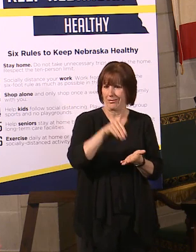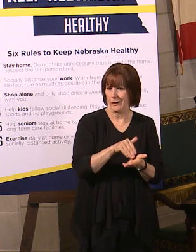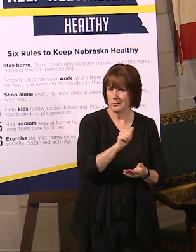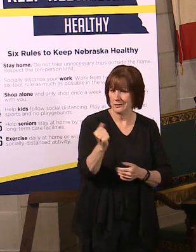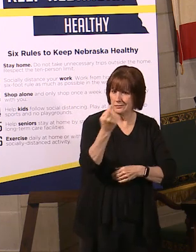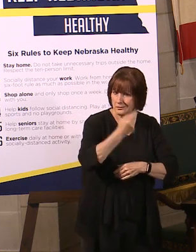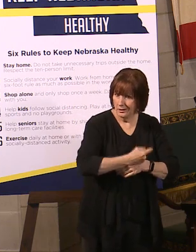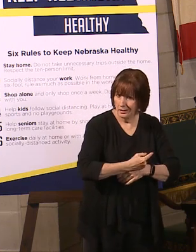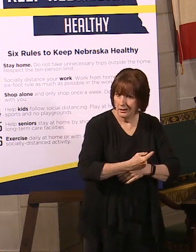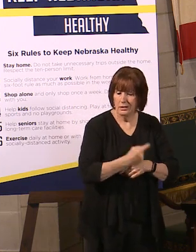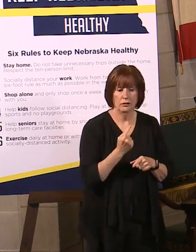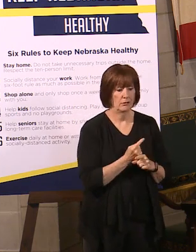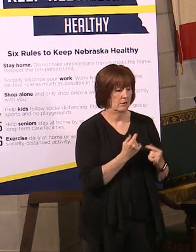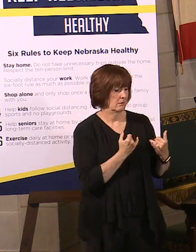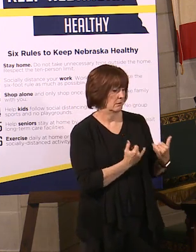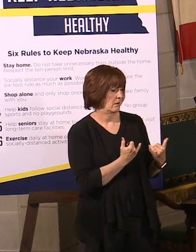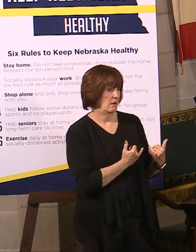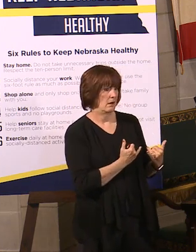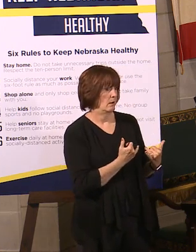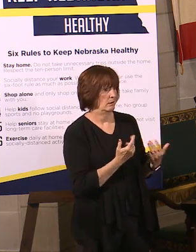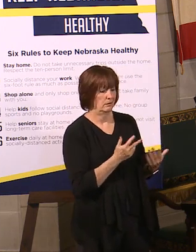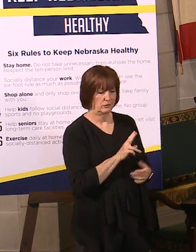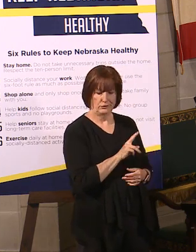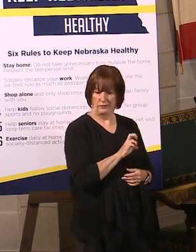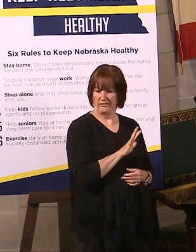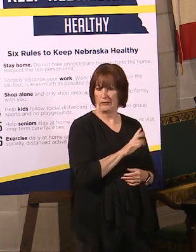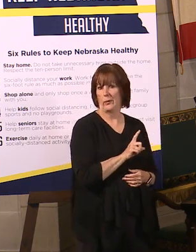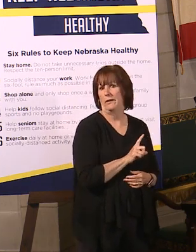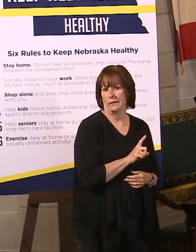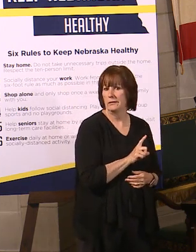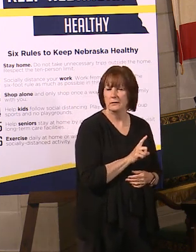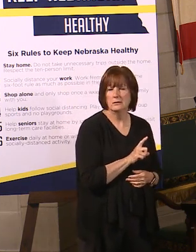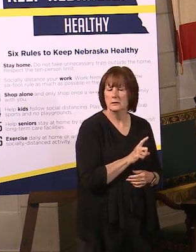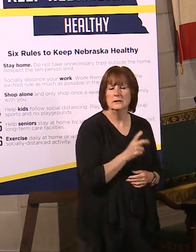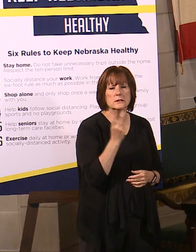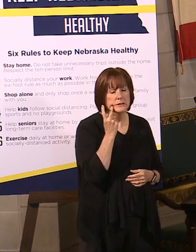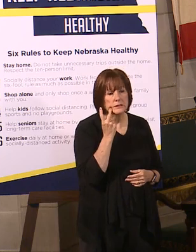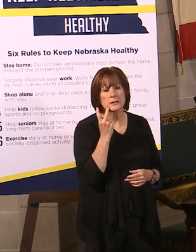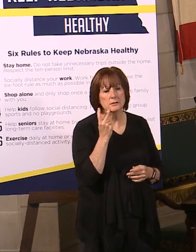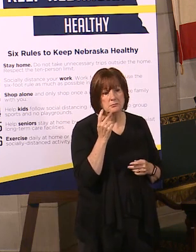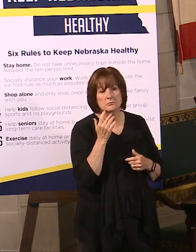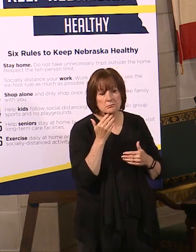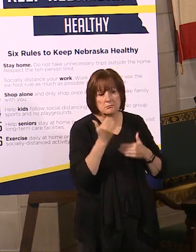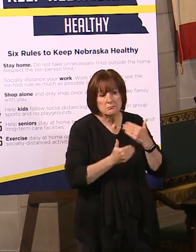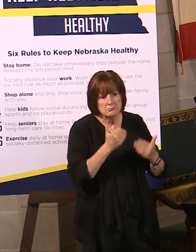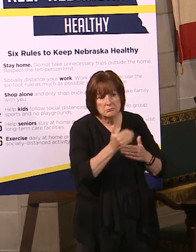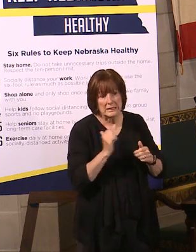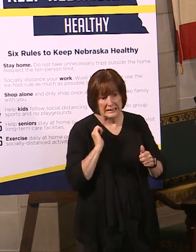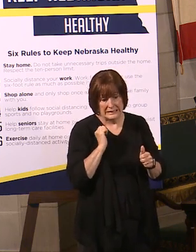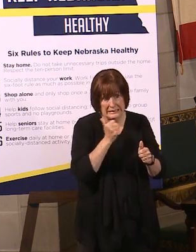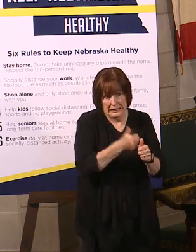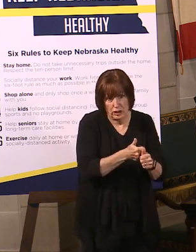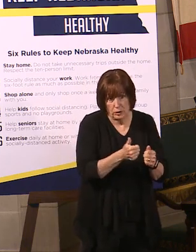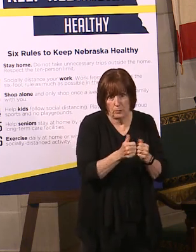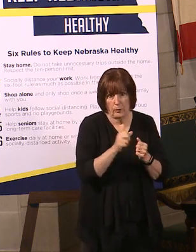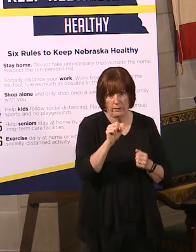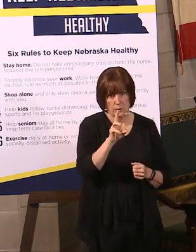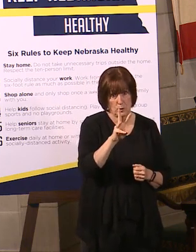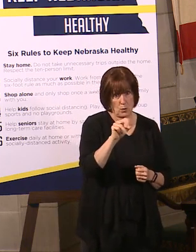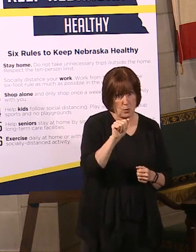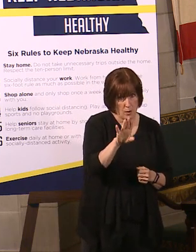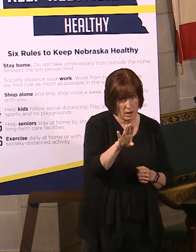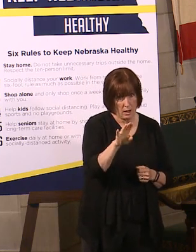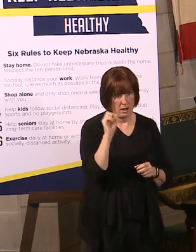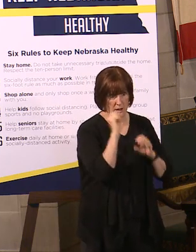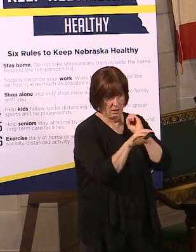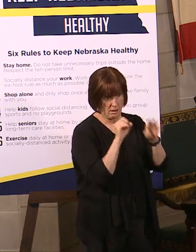And right now, as we just said, we just did 251, so we're just going to take us time to catch up on actually the swabbing to be able to leverage the full capacity of